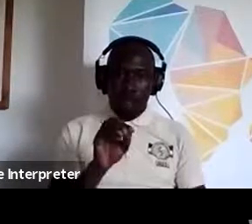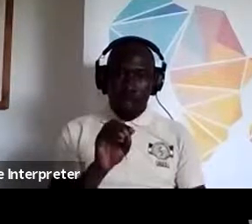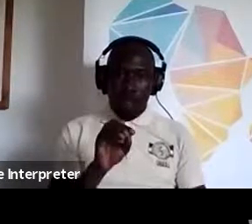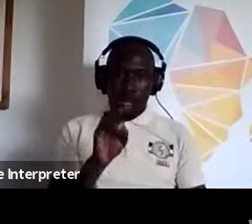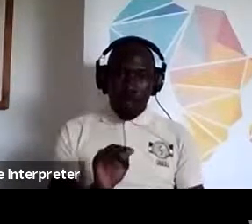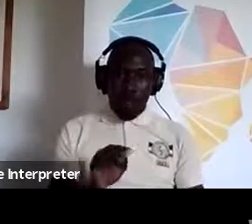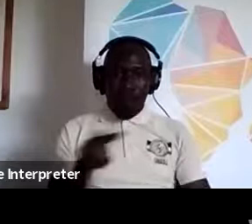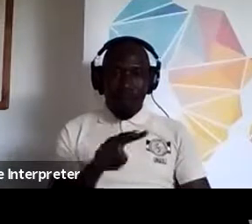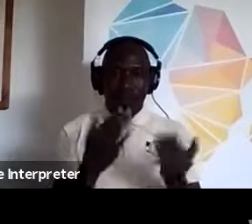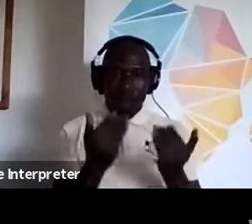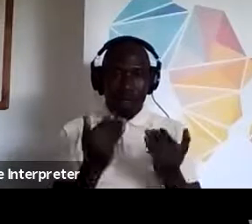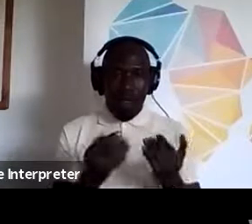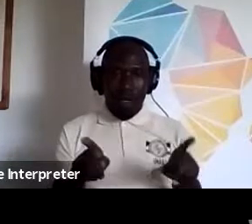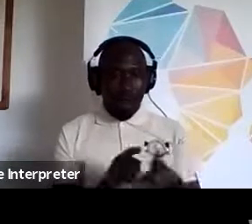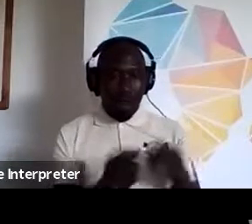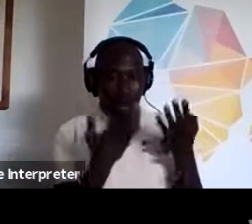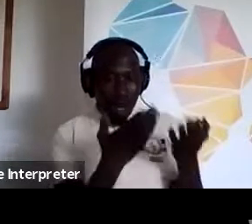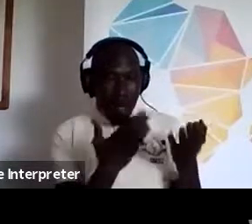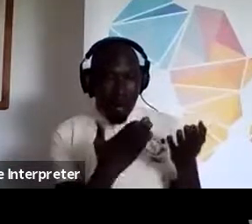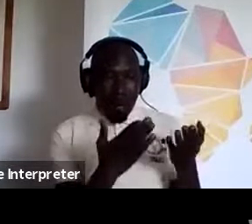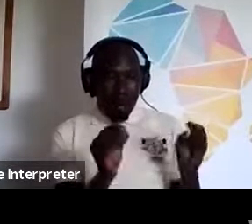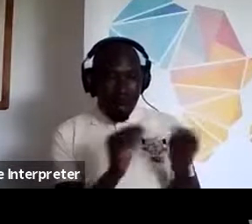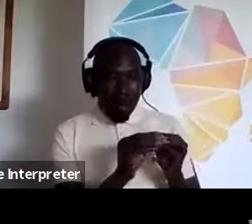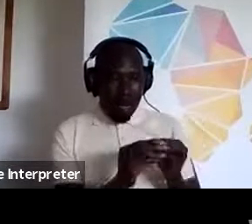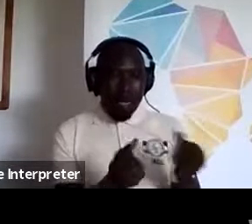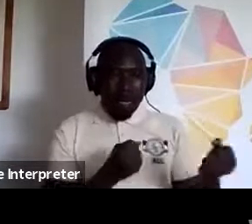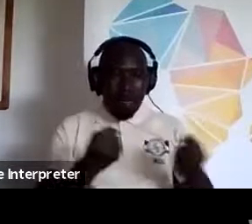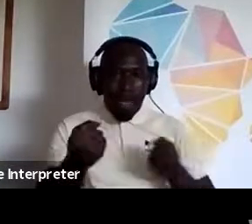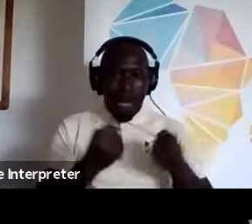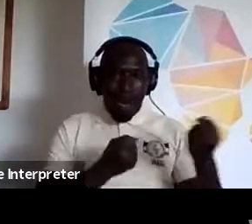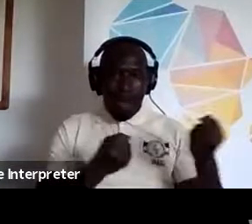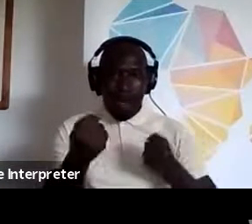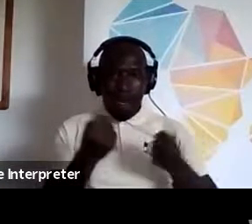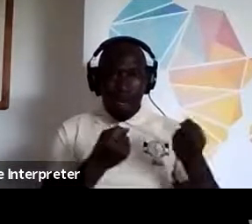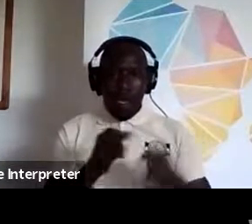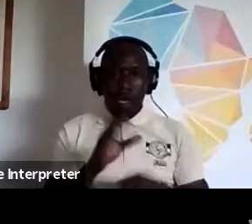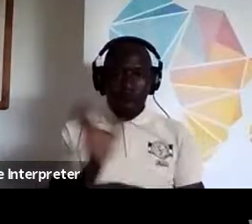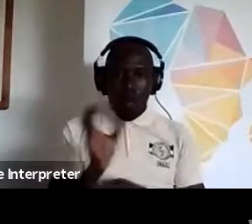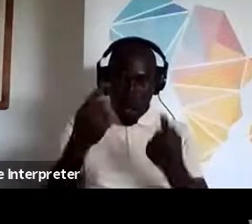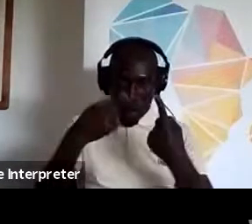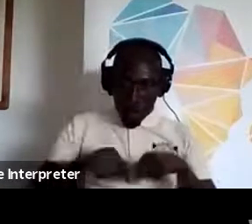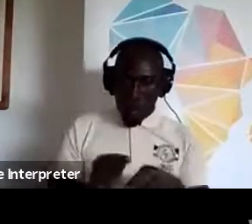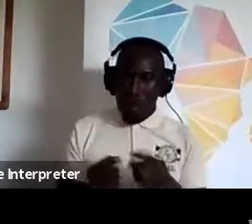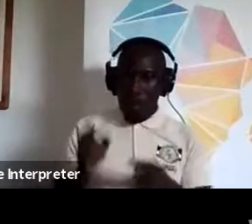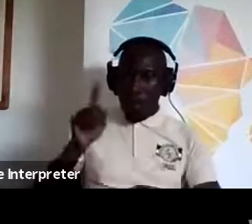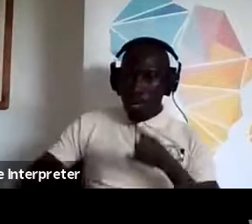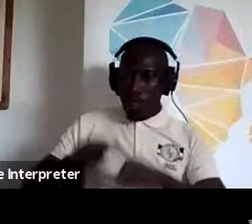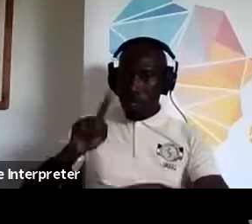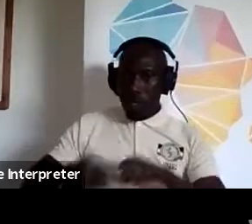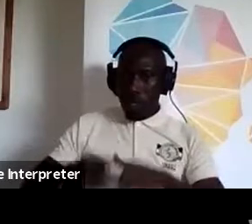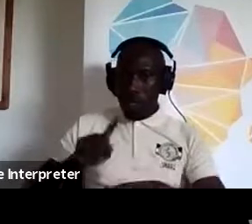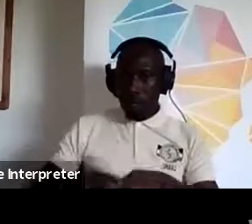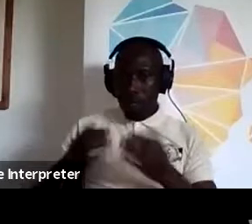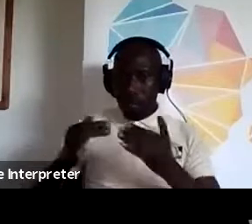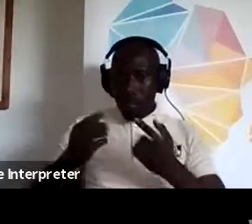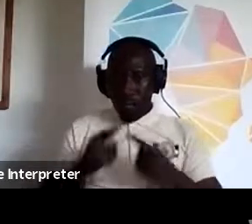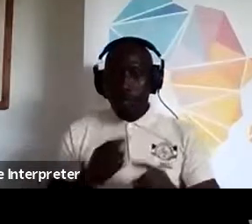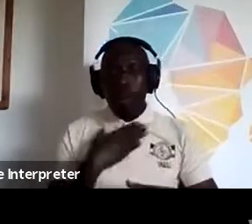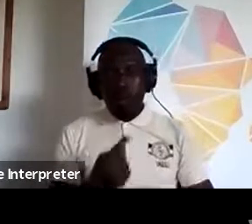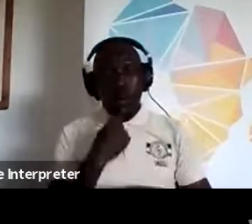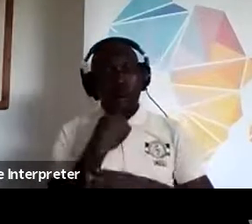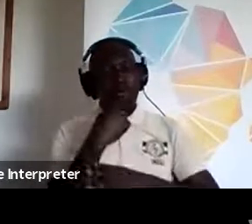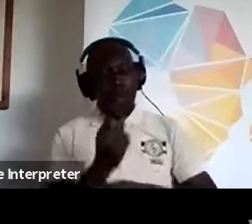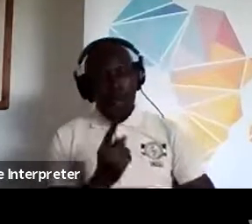And I've just held a meeting with the steering committee, and almost all of them were participating. But I want to say